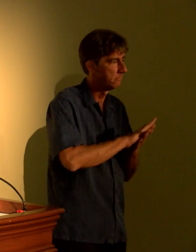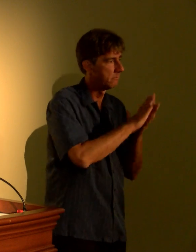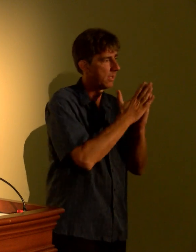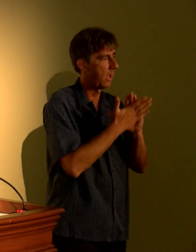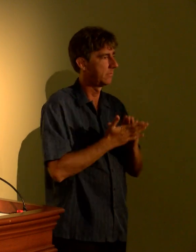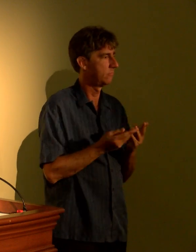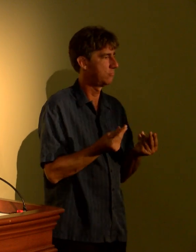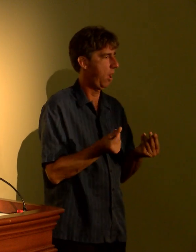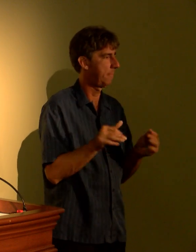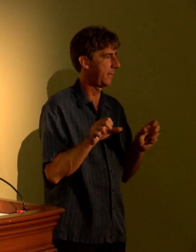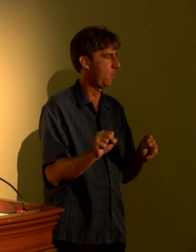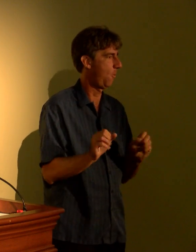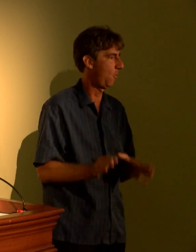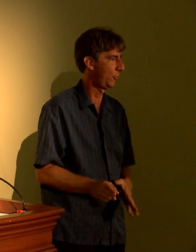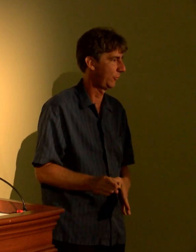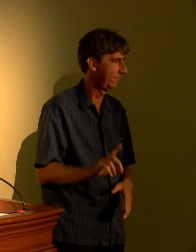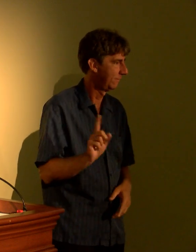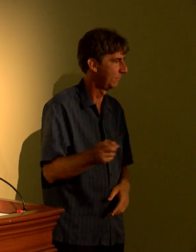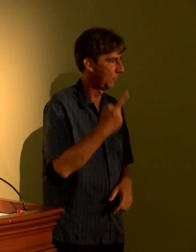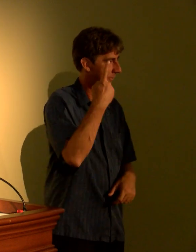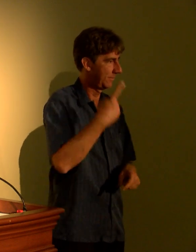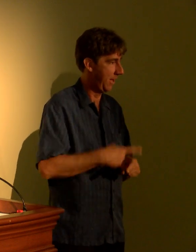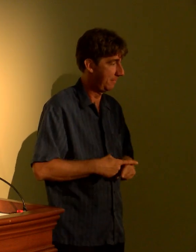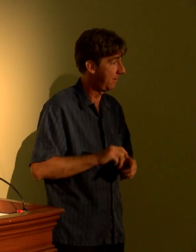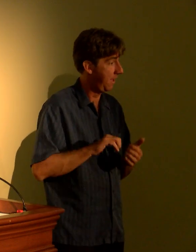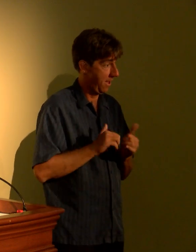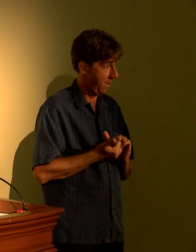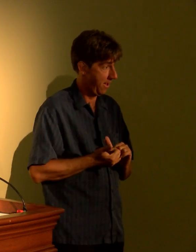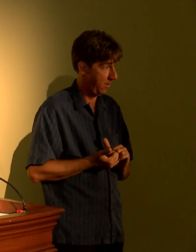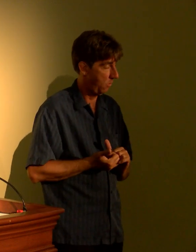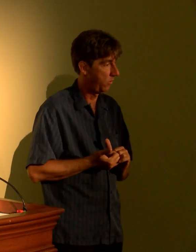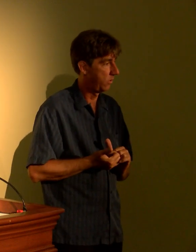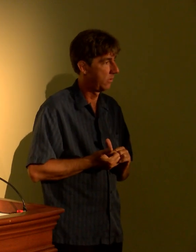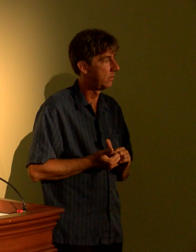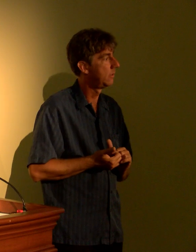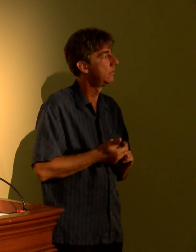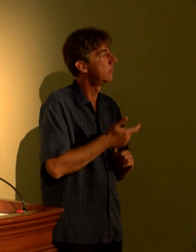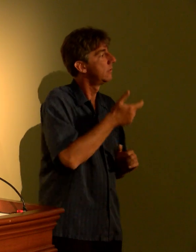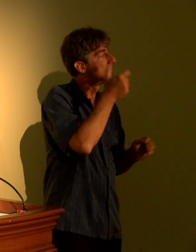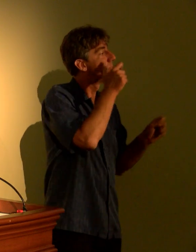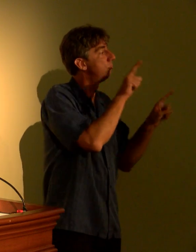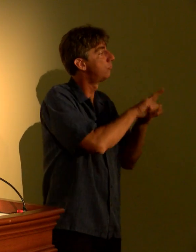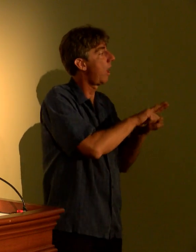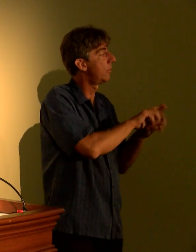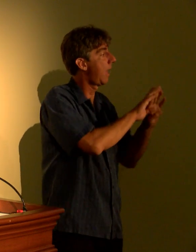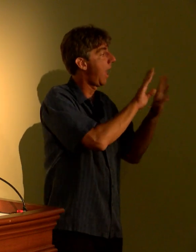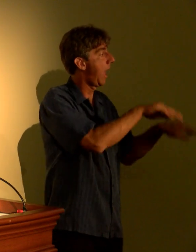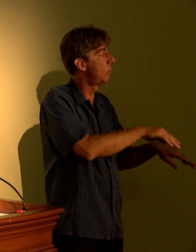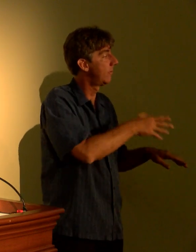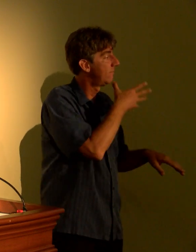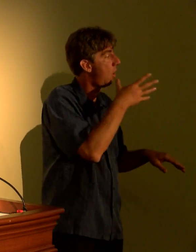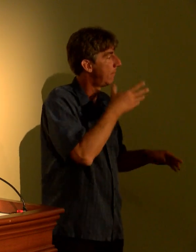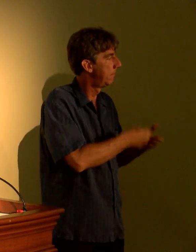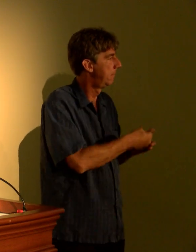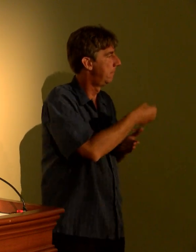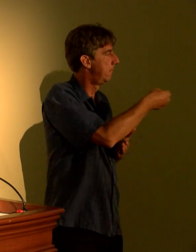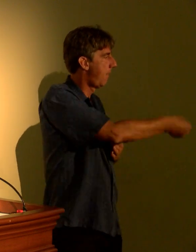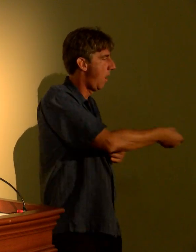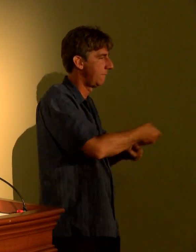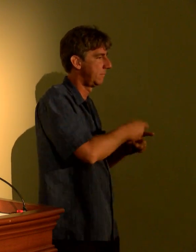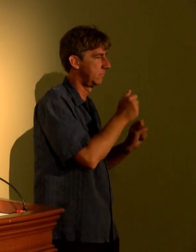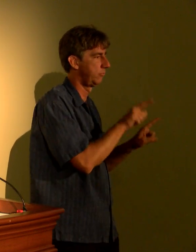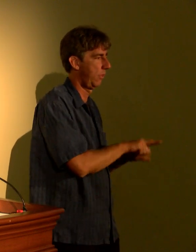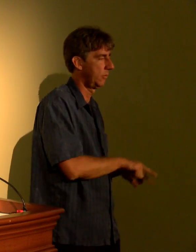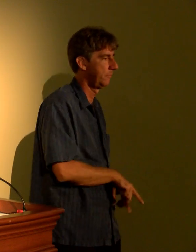first time. And interestingly enough, he does it by buying his brother, Royal Brewster's house and farm. It's interesting.